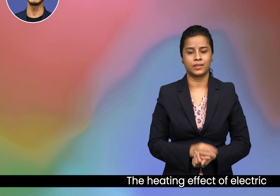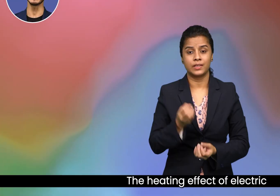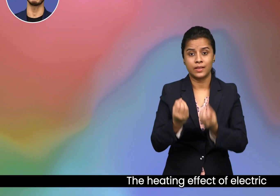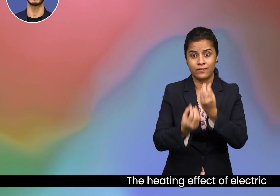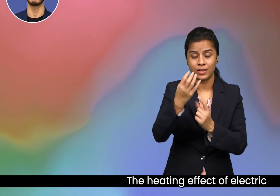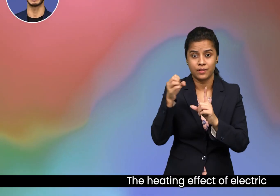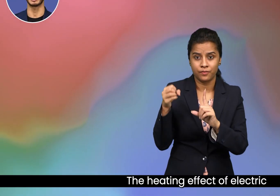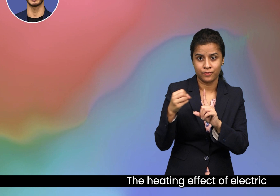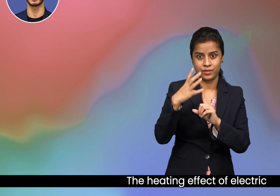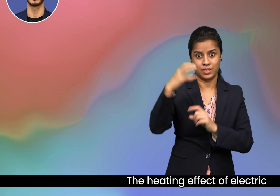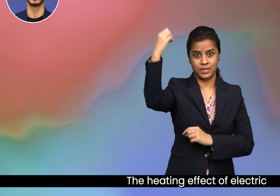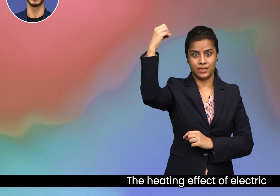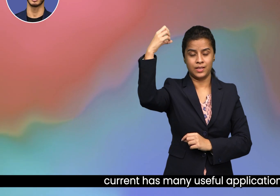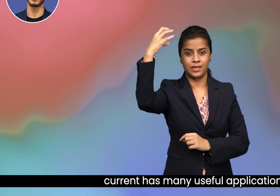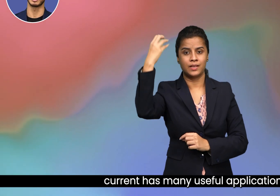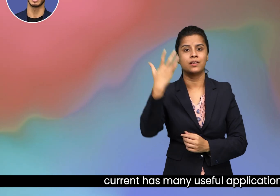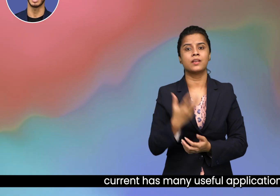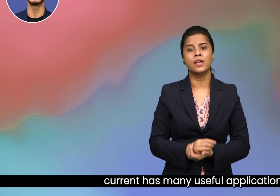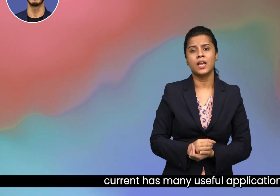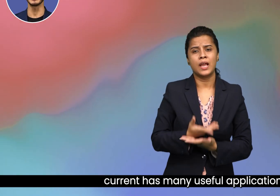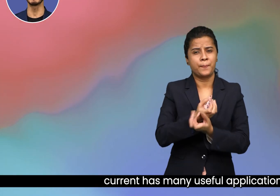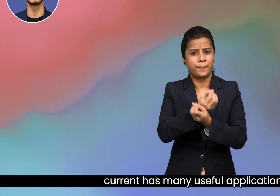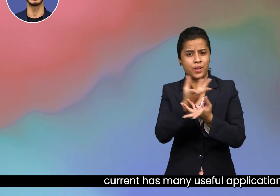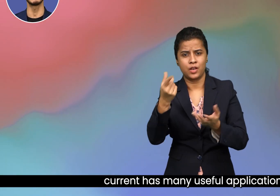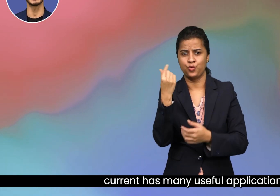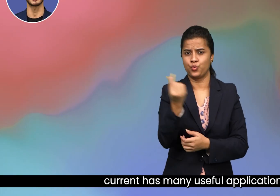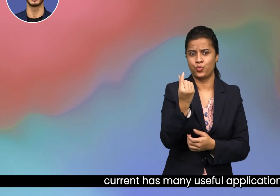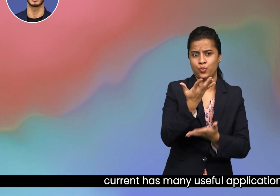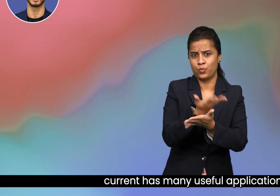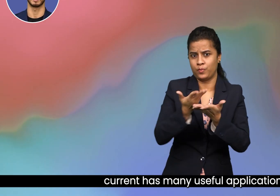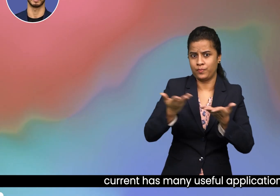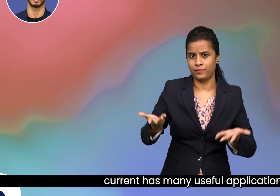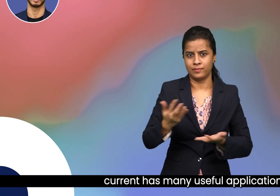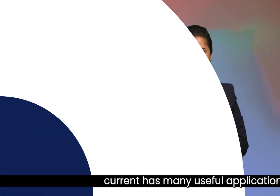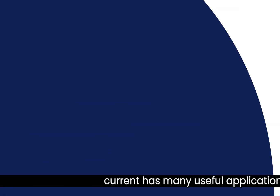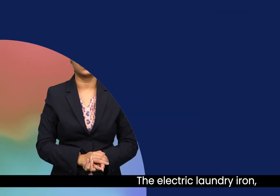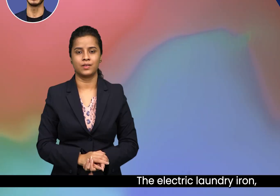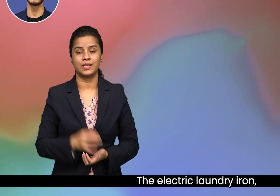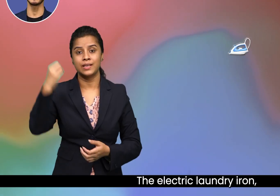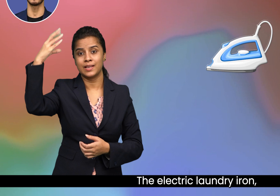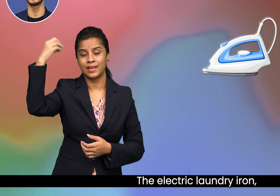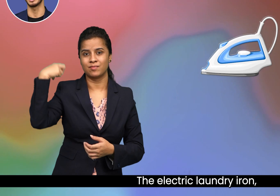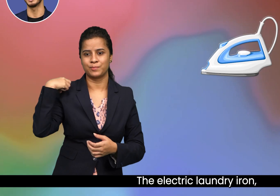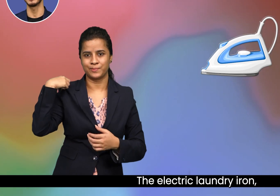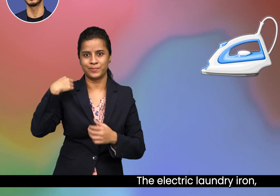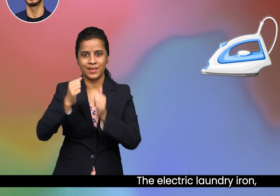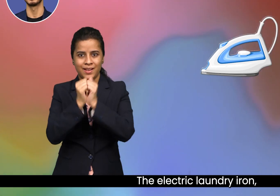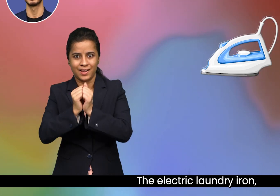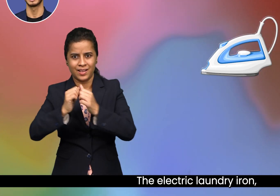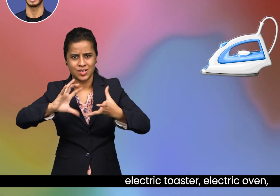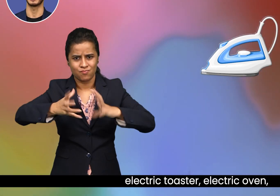The heating effect of electric current has many useful applications. The electric laundry